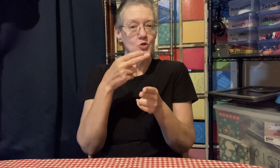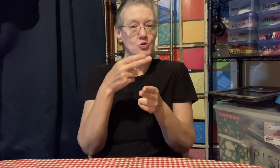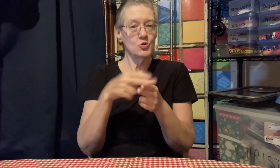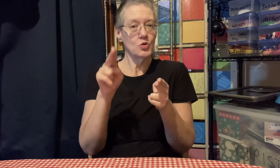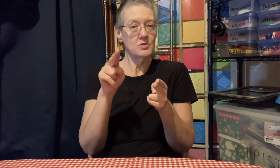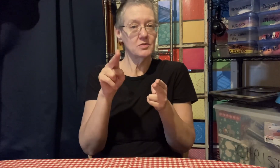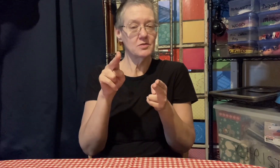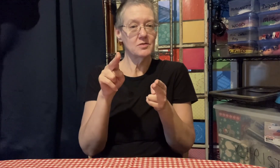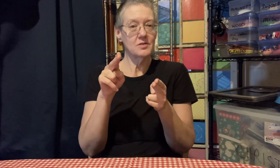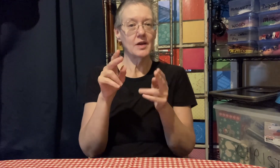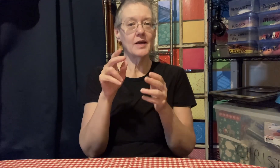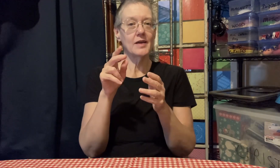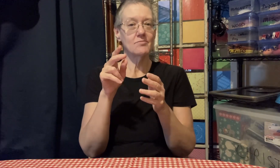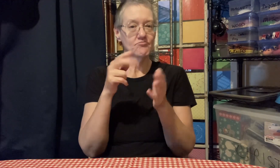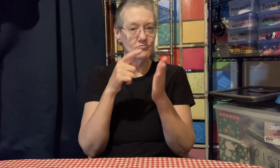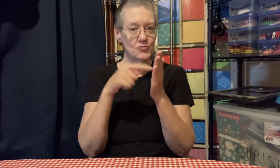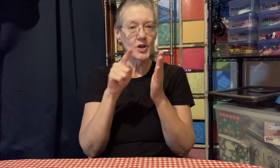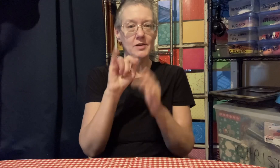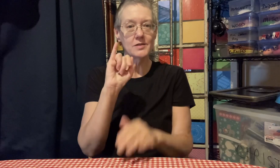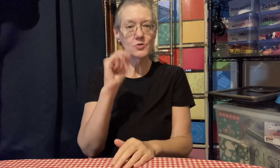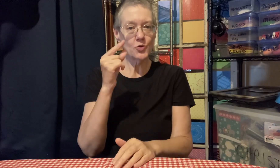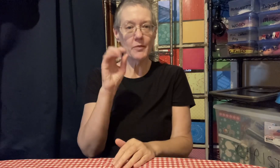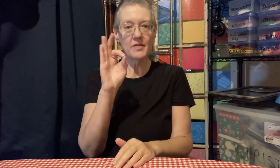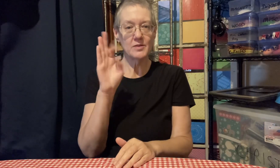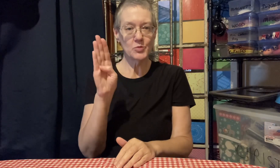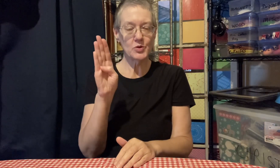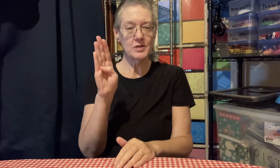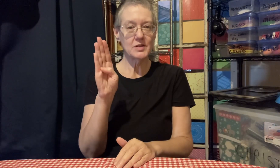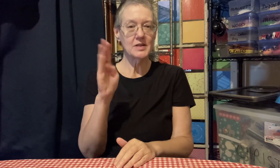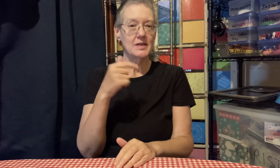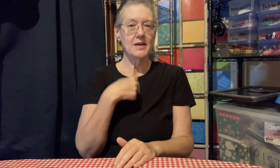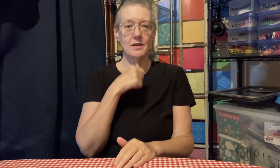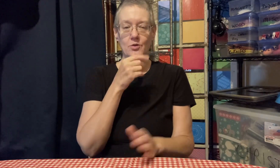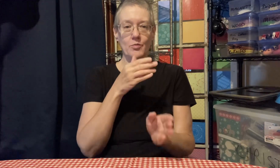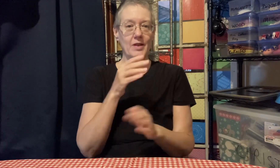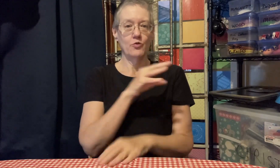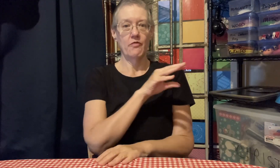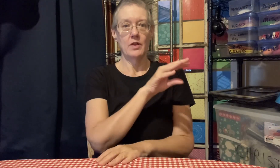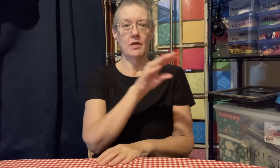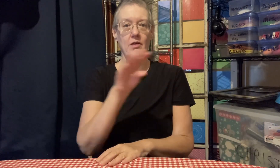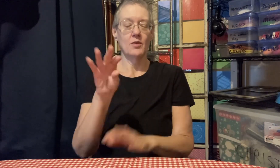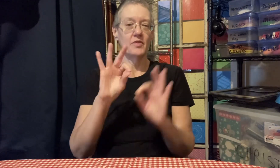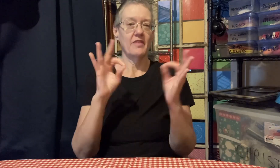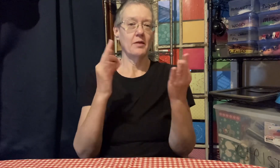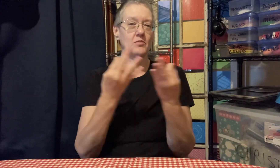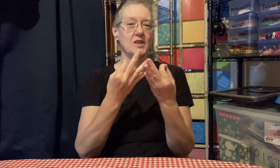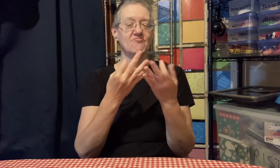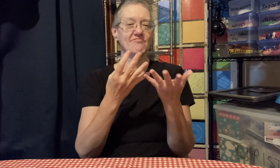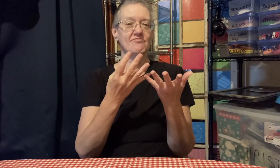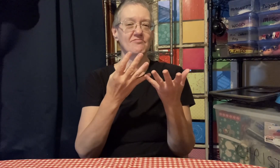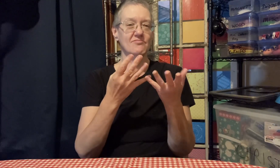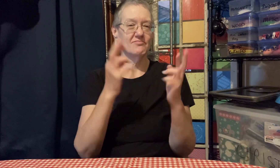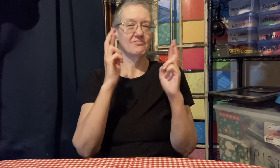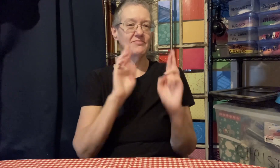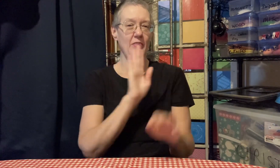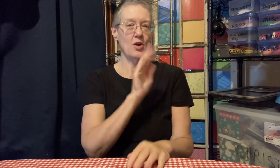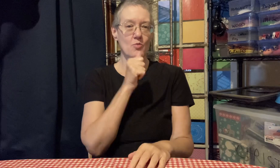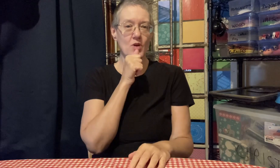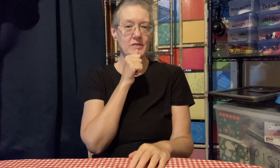And check our shorts, our Instagram, or our Facebook. I don't plan to film the family to respect